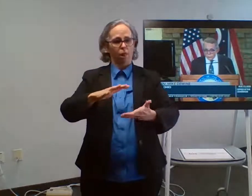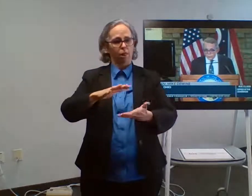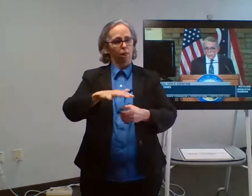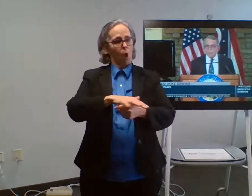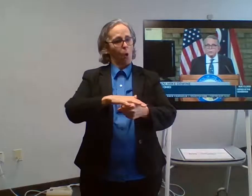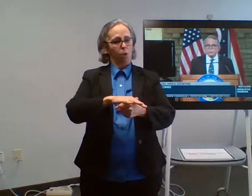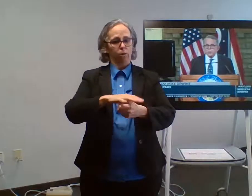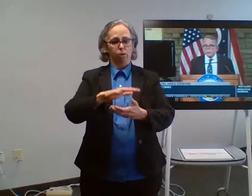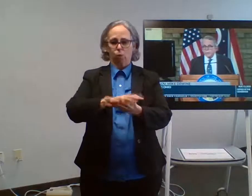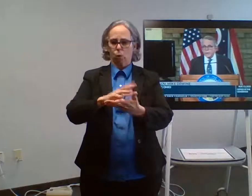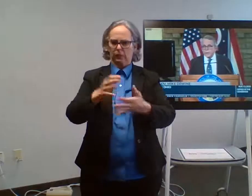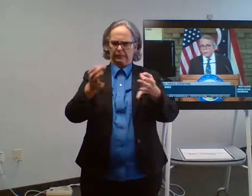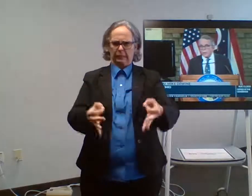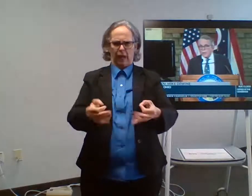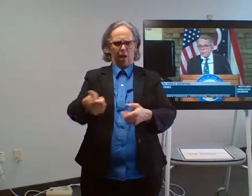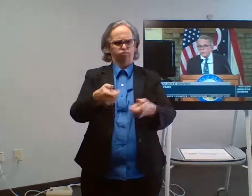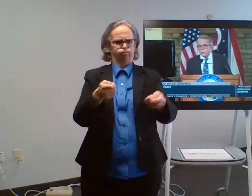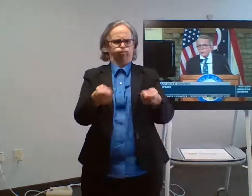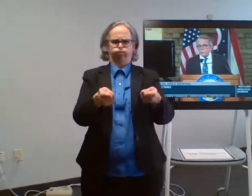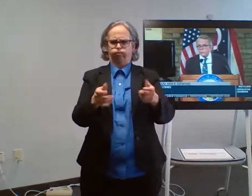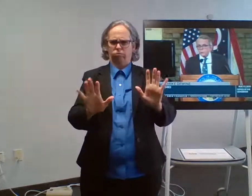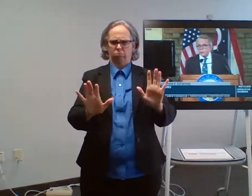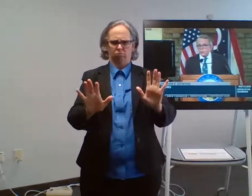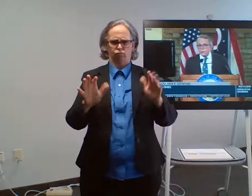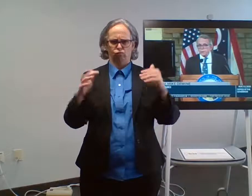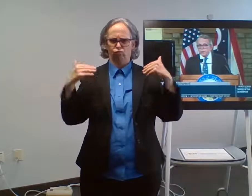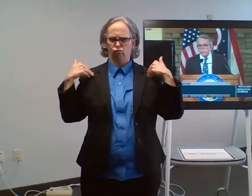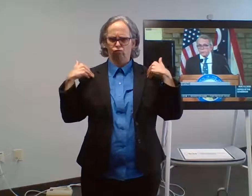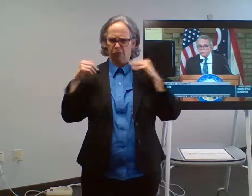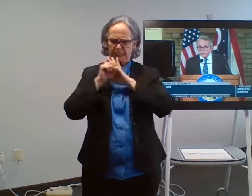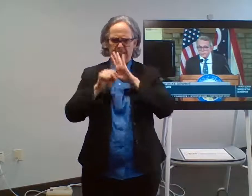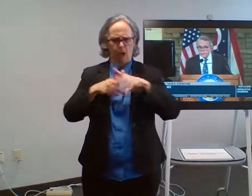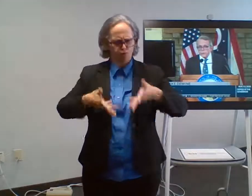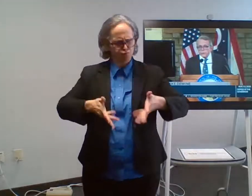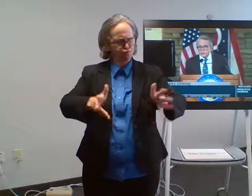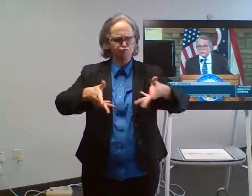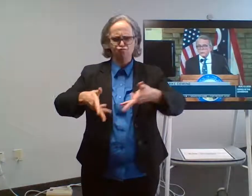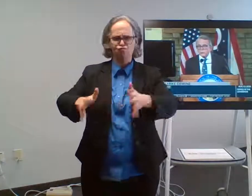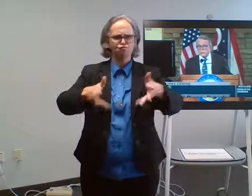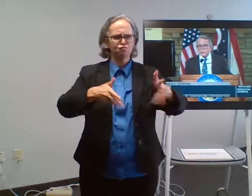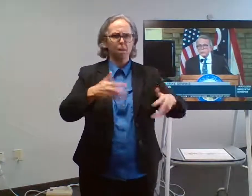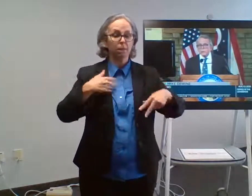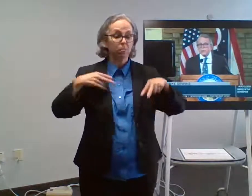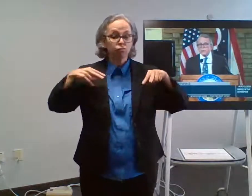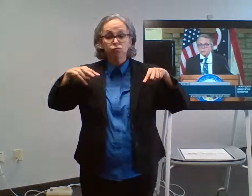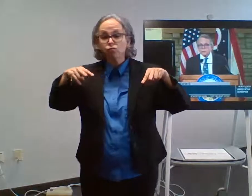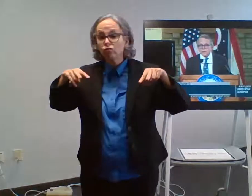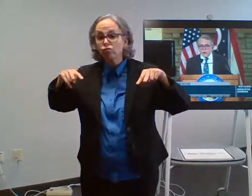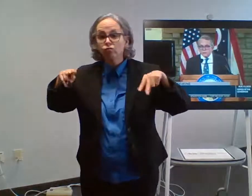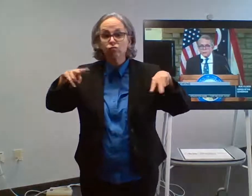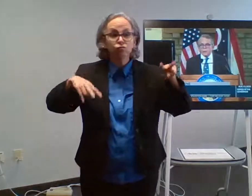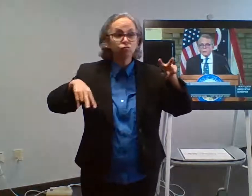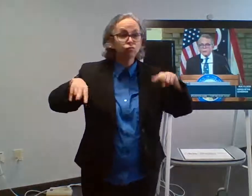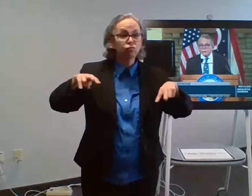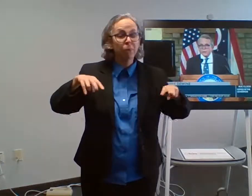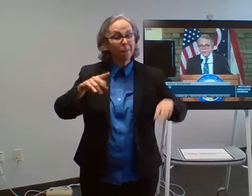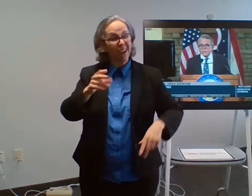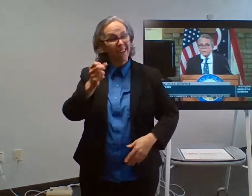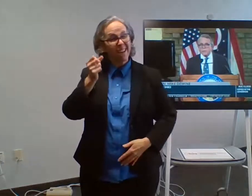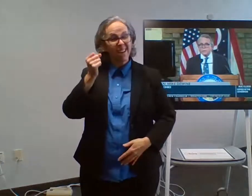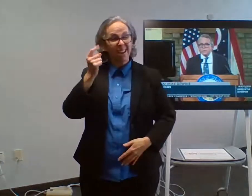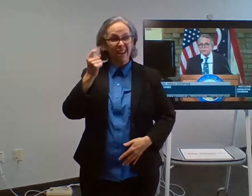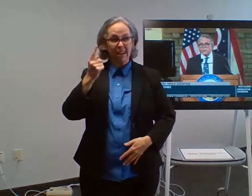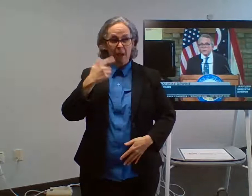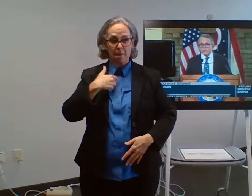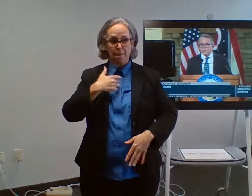We're going to let them start. We're going to see how this works. But we're saying to the people in the community, you've got to